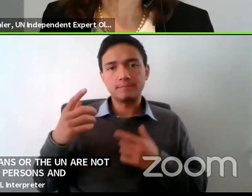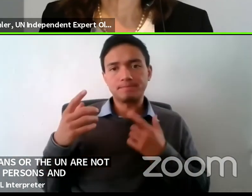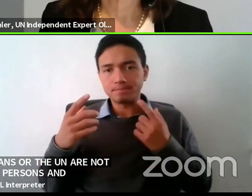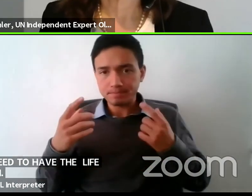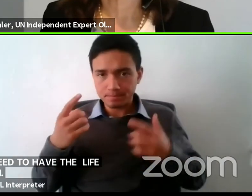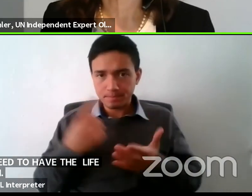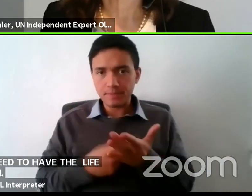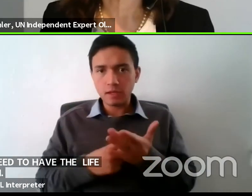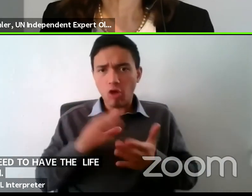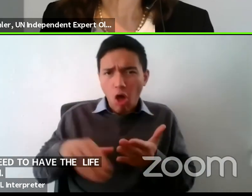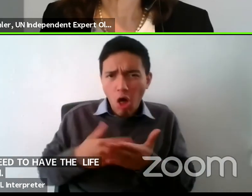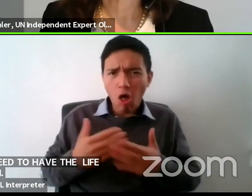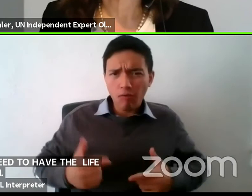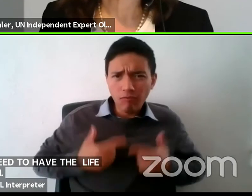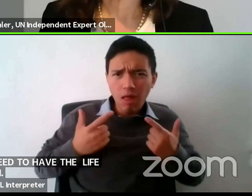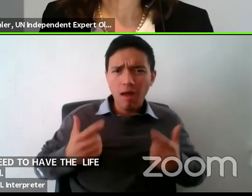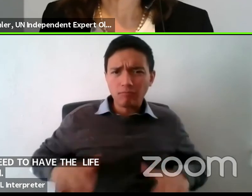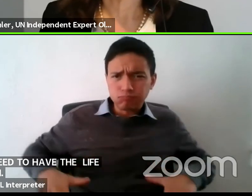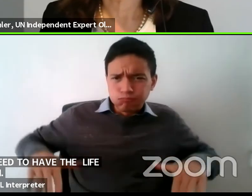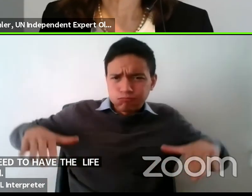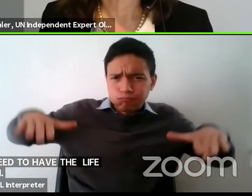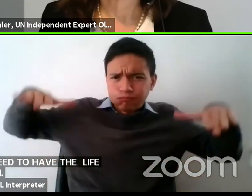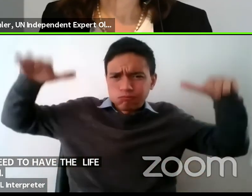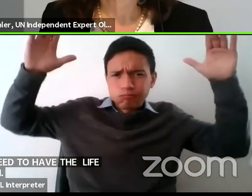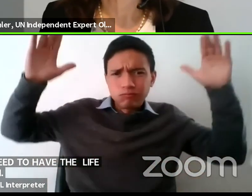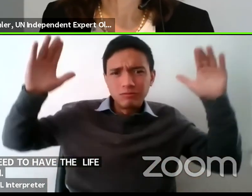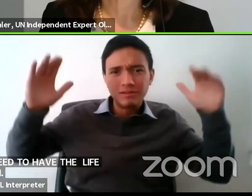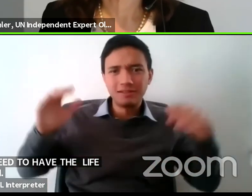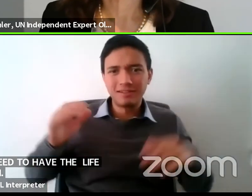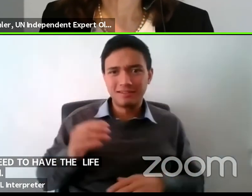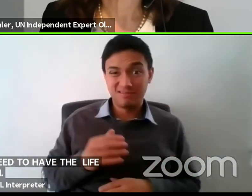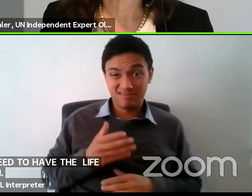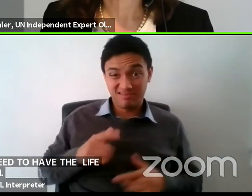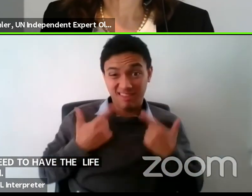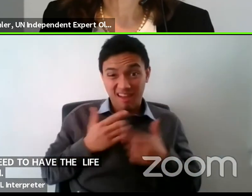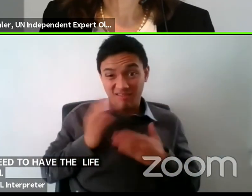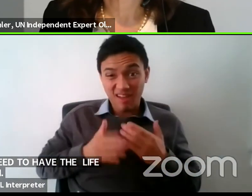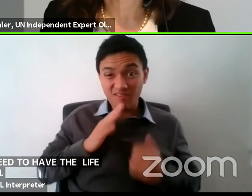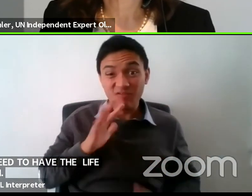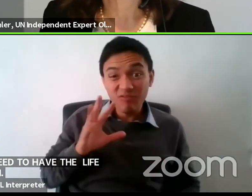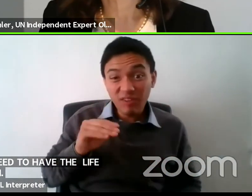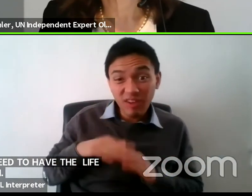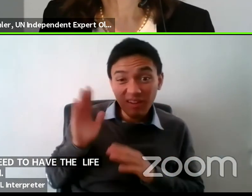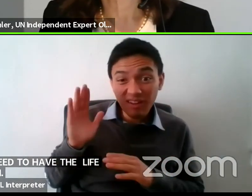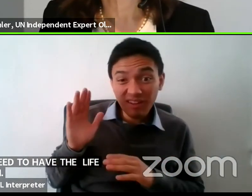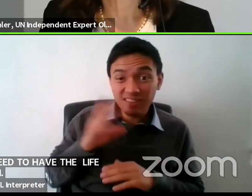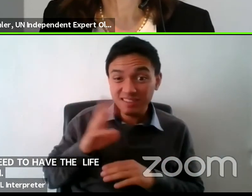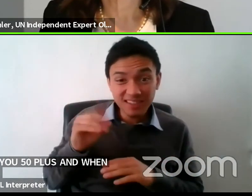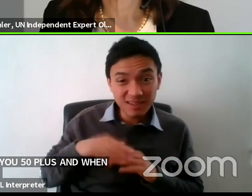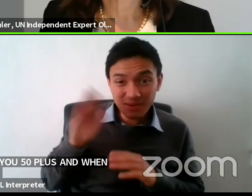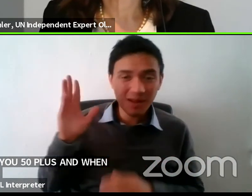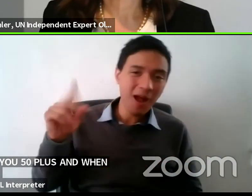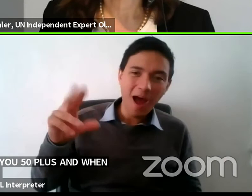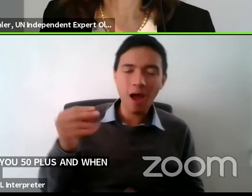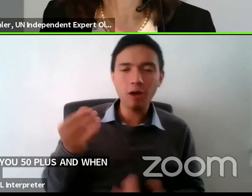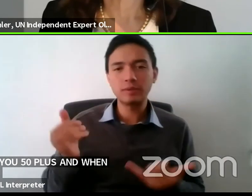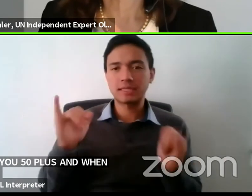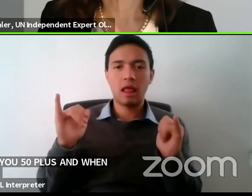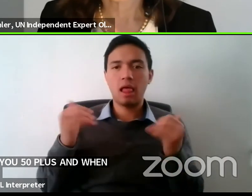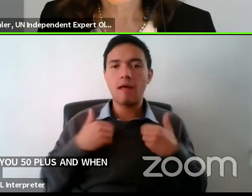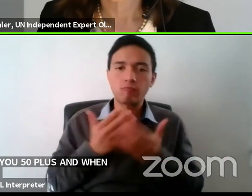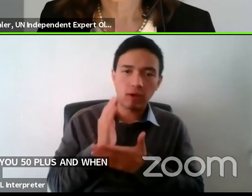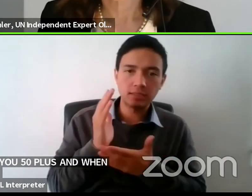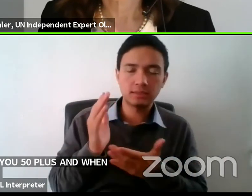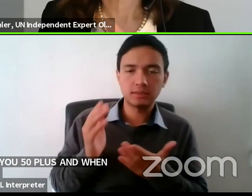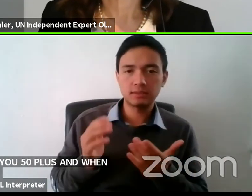end or start when you're 50 plus and when you're 60 plus. This is where we come also back, who is an